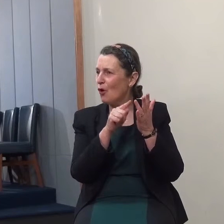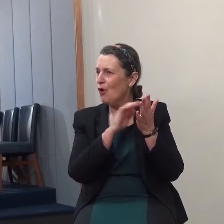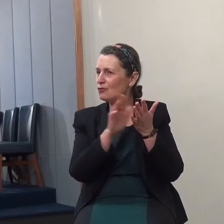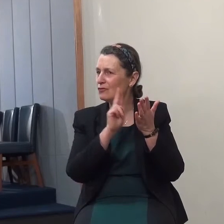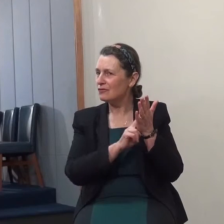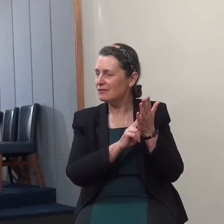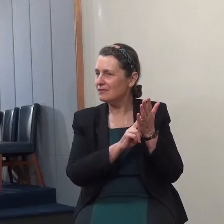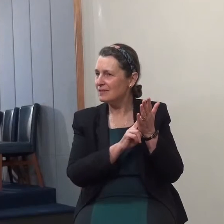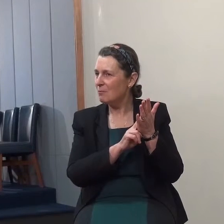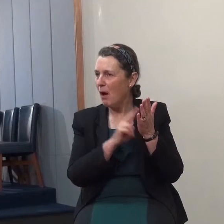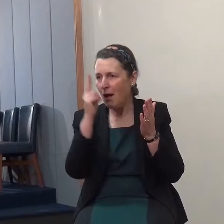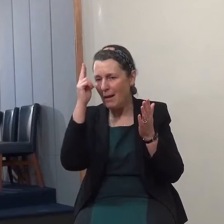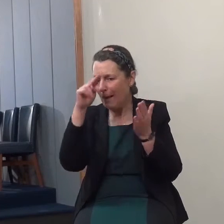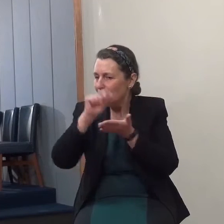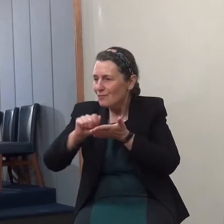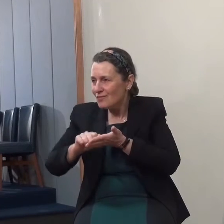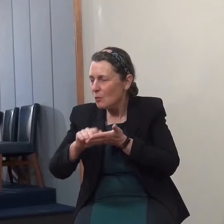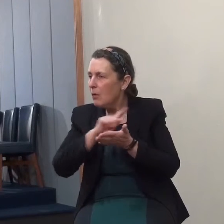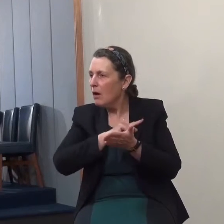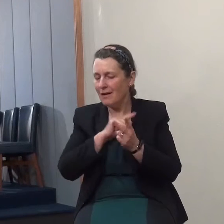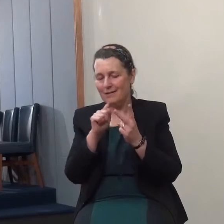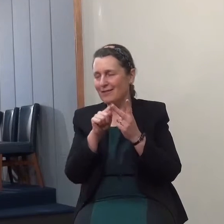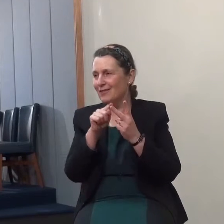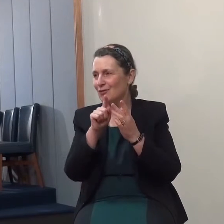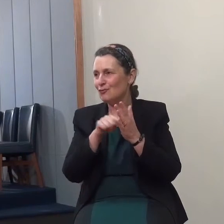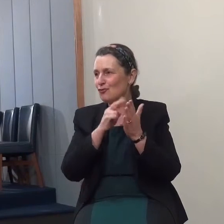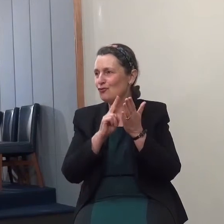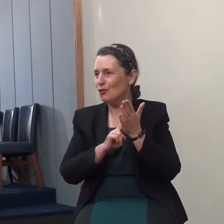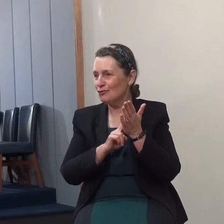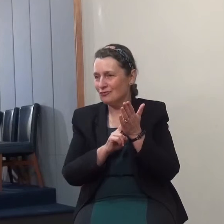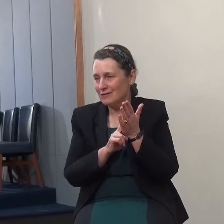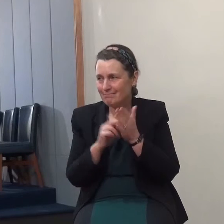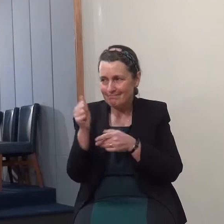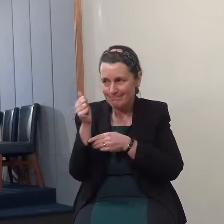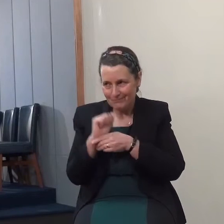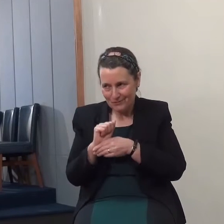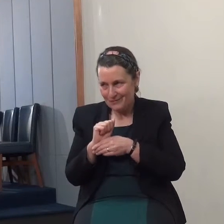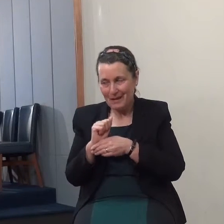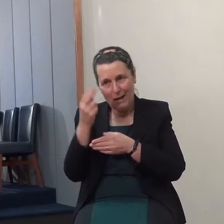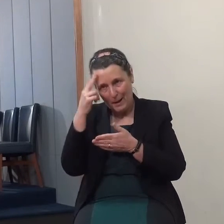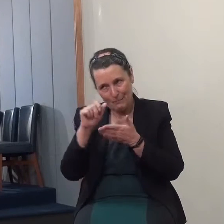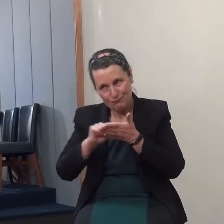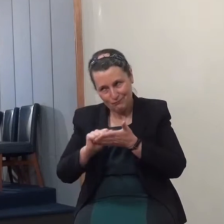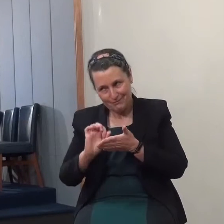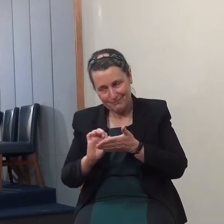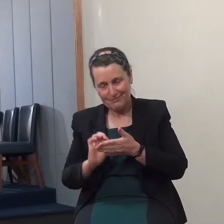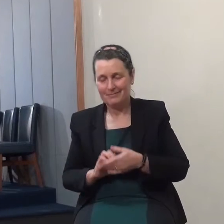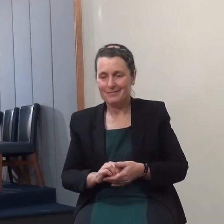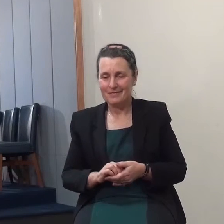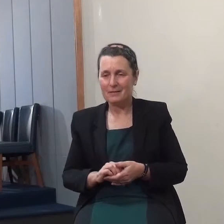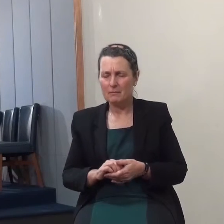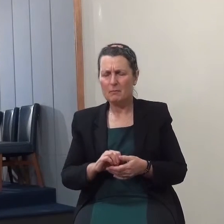himself, that such people, and fishermen only, with no status in